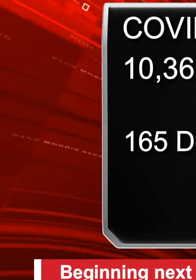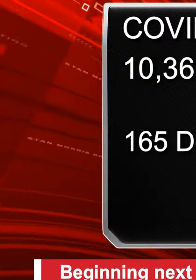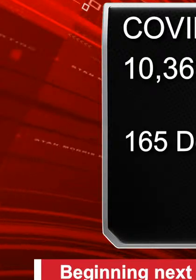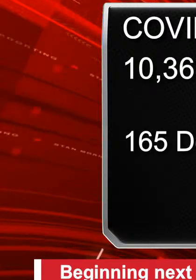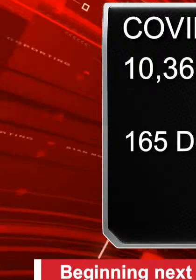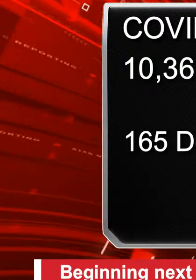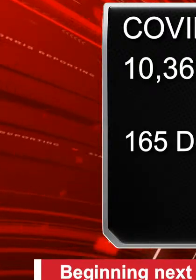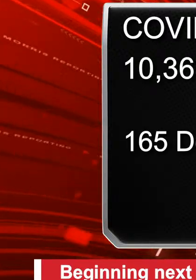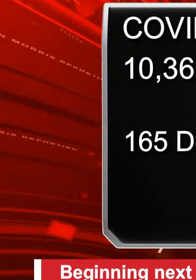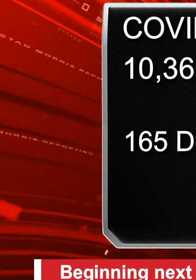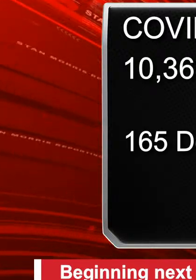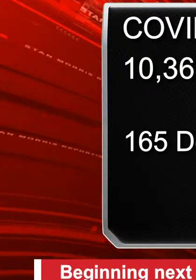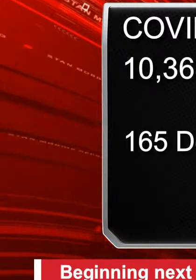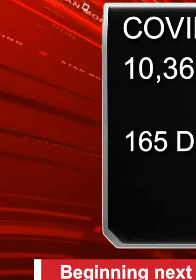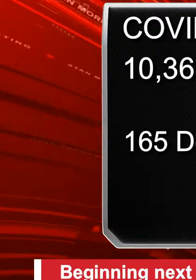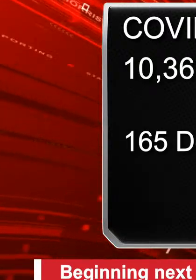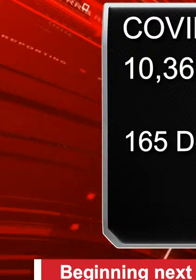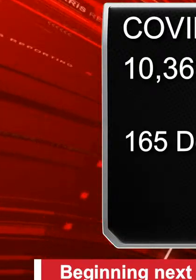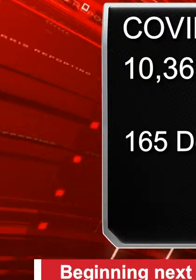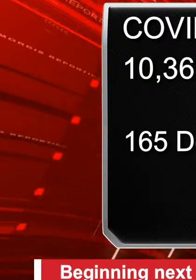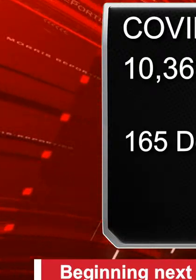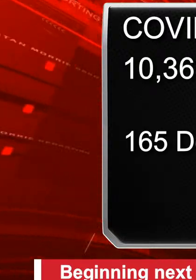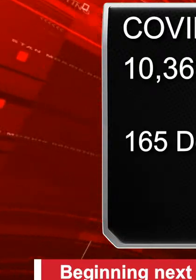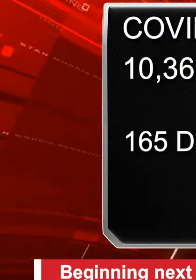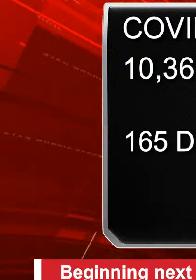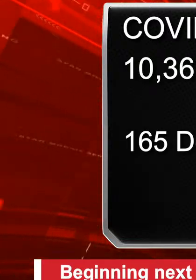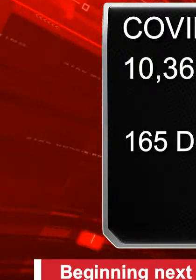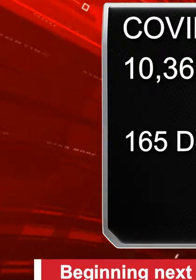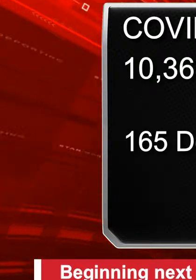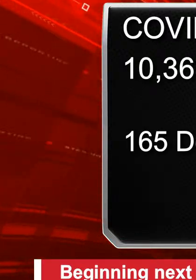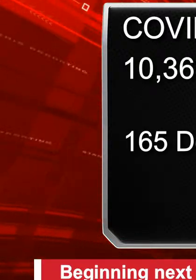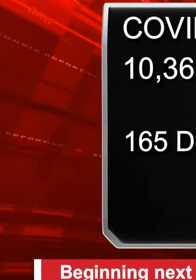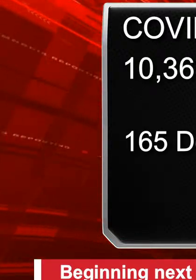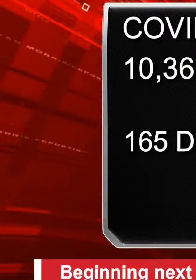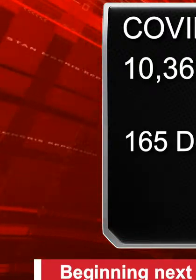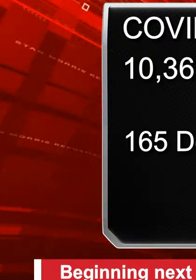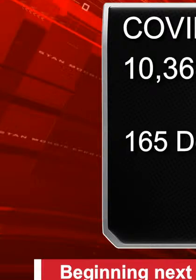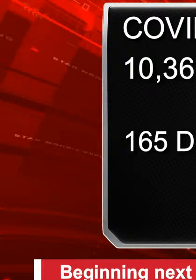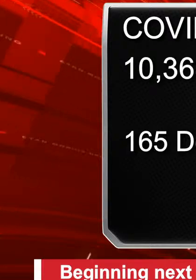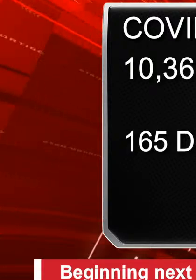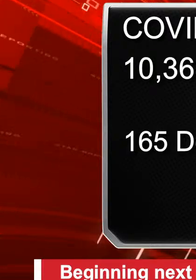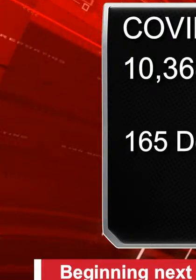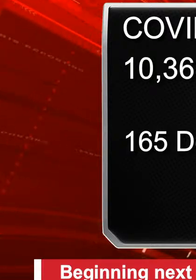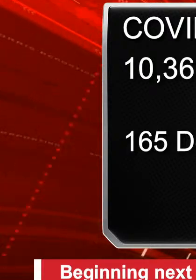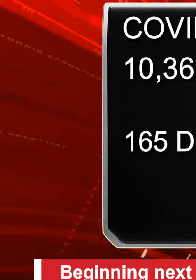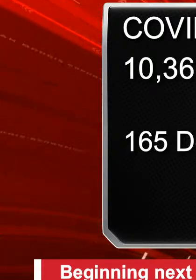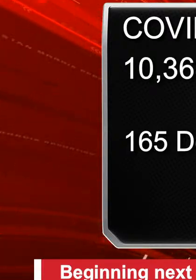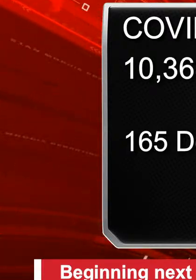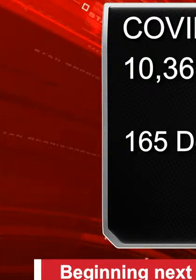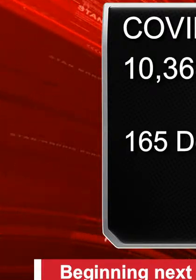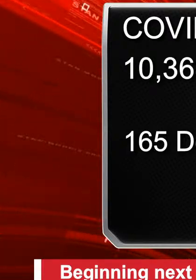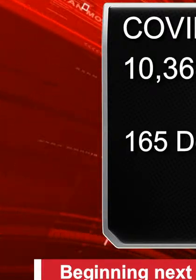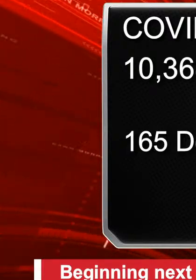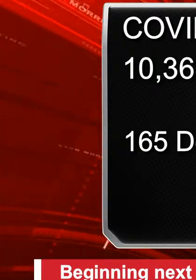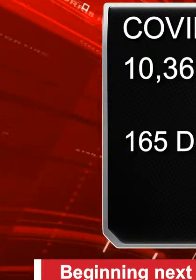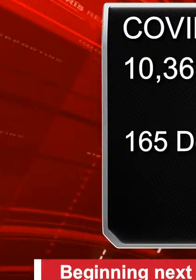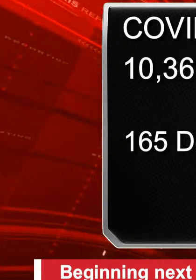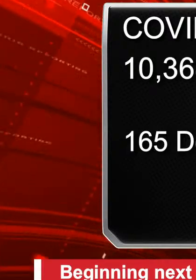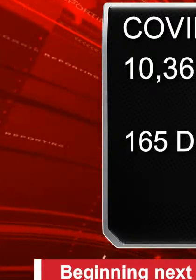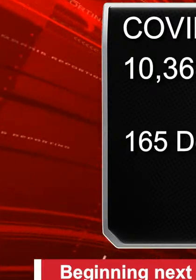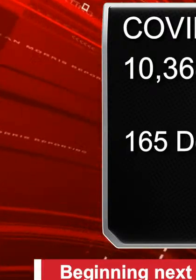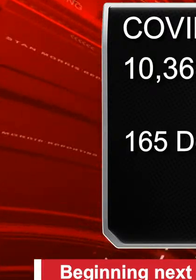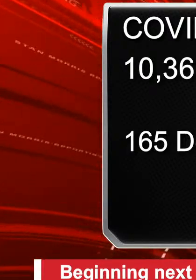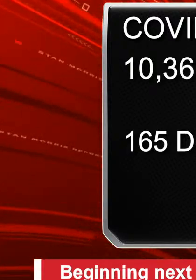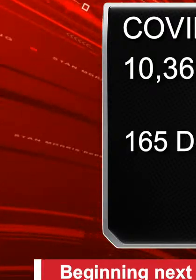like we just mentioned. 2/3 capacity, more restrictions are going to be loosened, but we're still going to be covering our faces, social